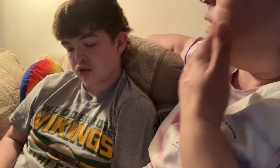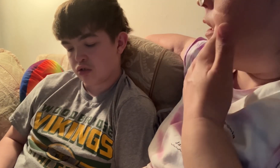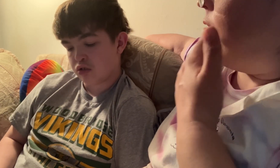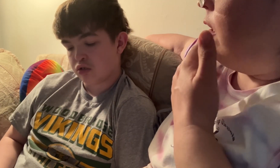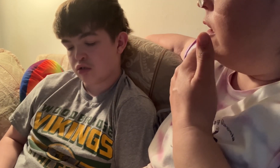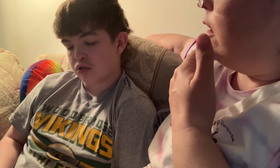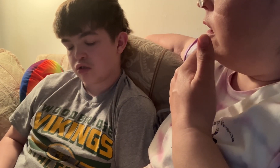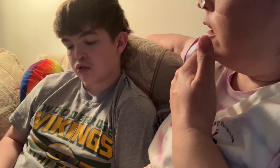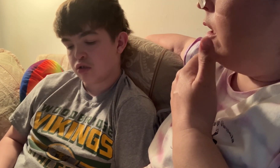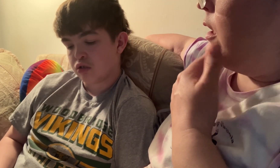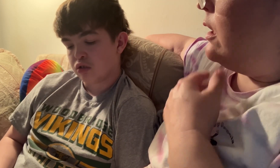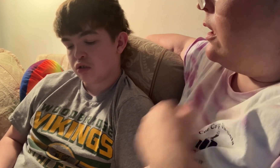Auggie.